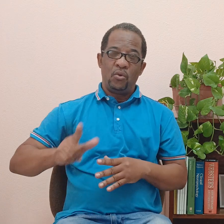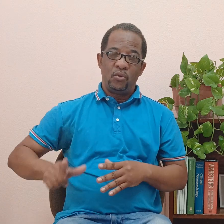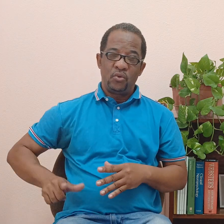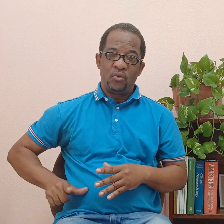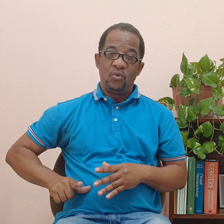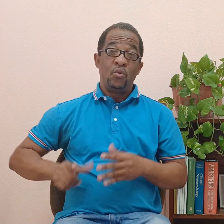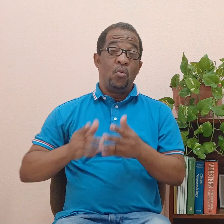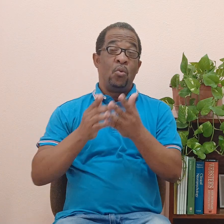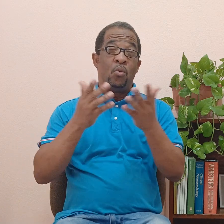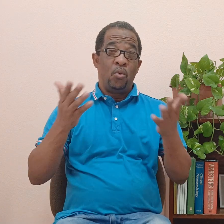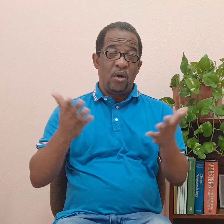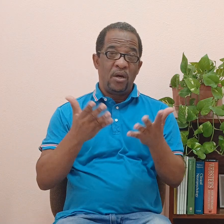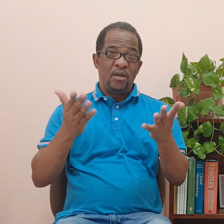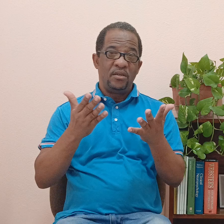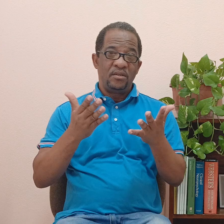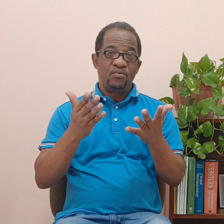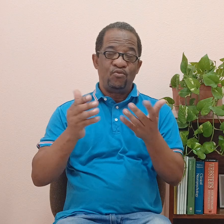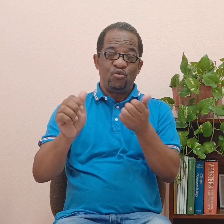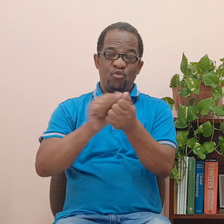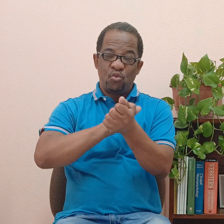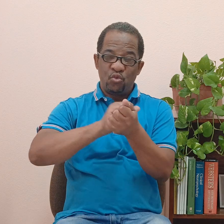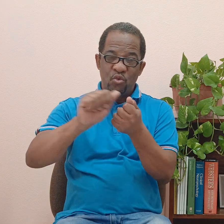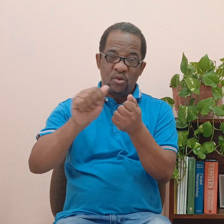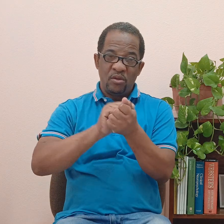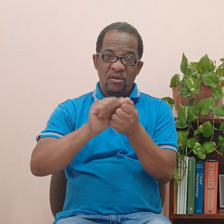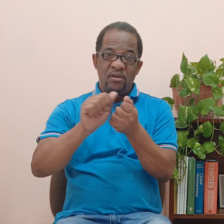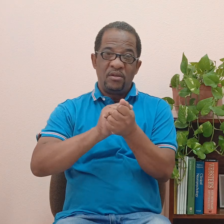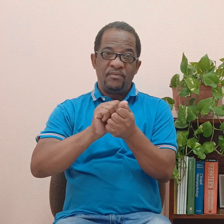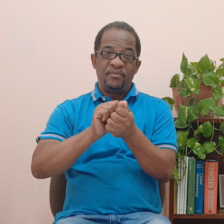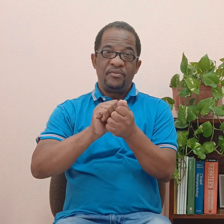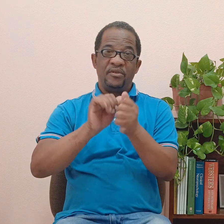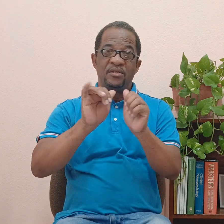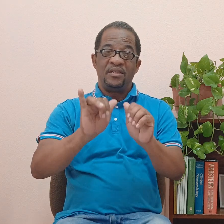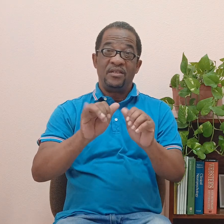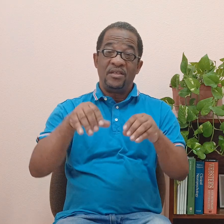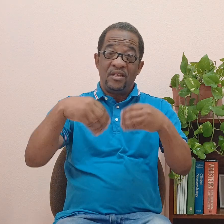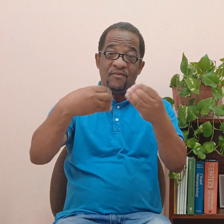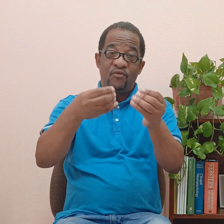What devastation he has imposed on the earth.